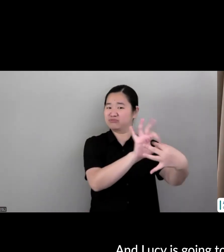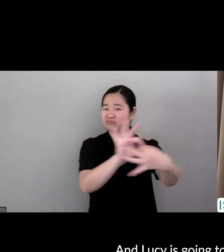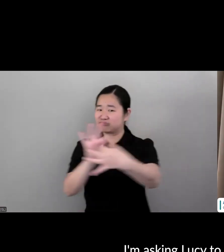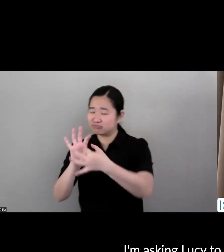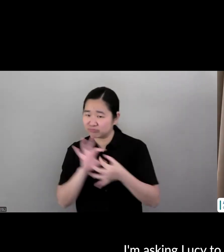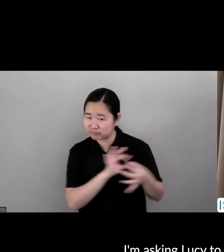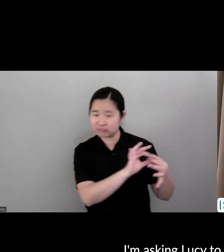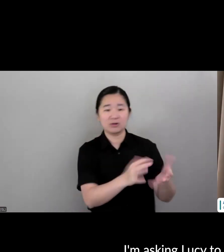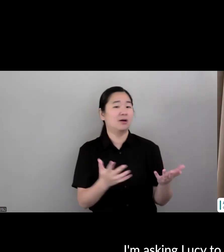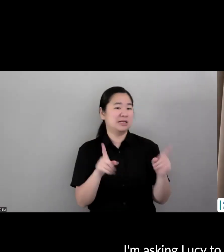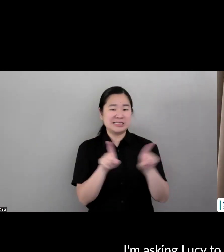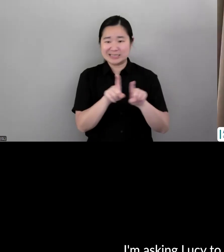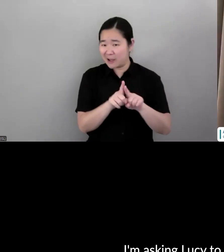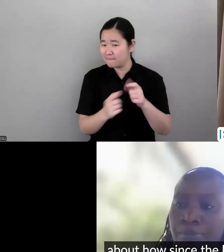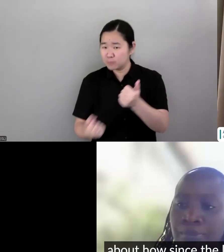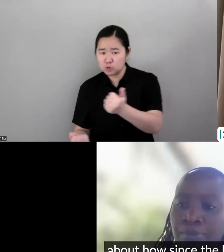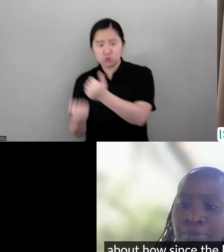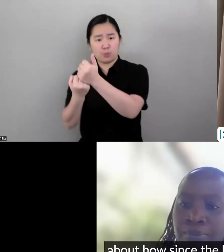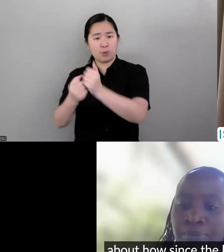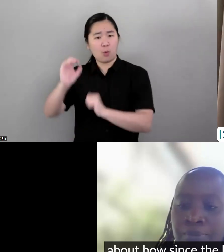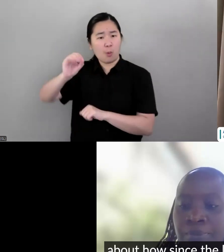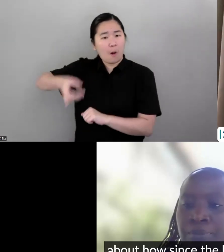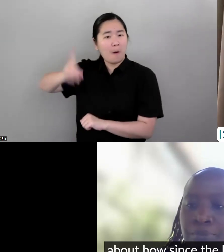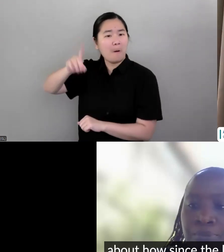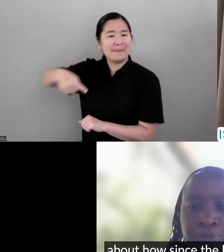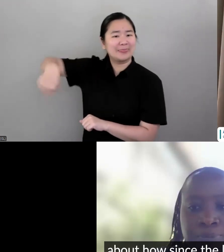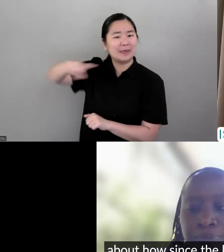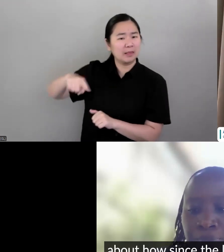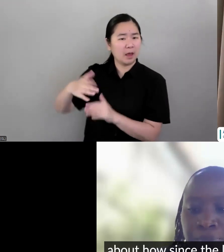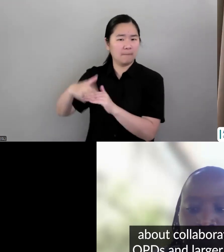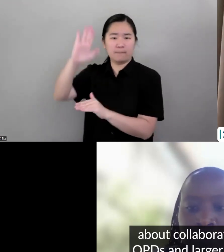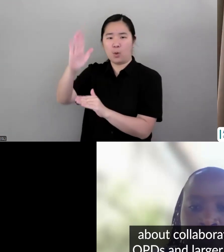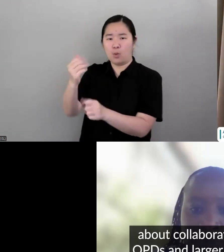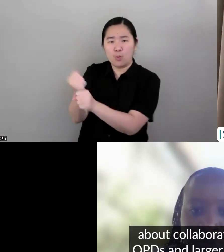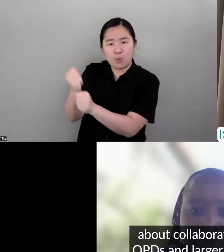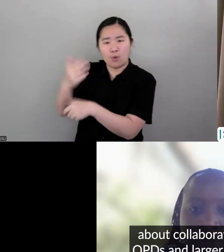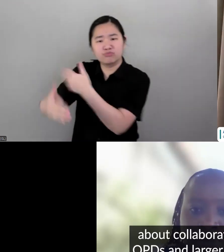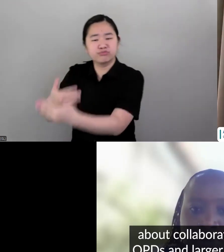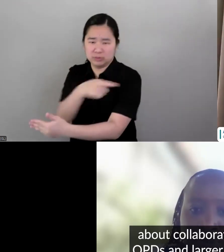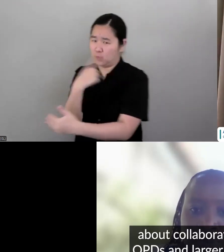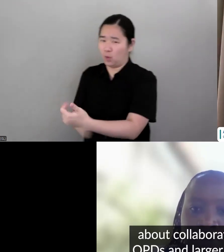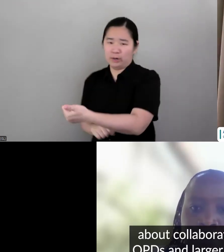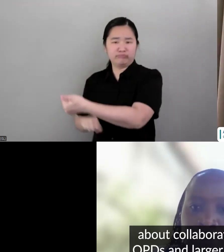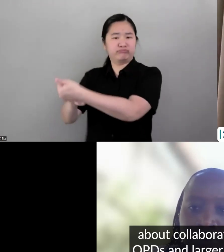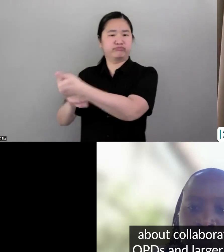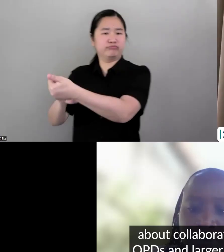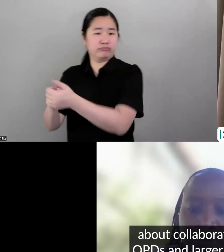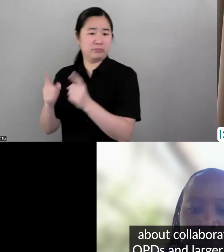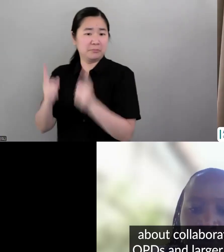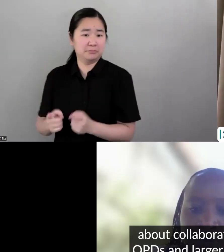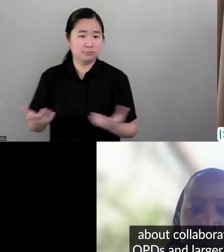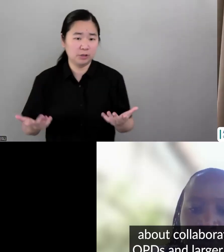bit, or I'm asking Lucy to speak a little bit about how, since the learning piece talks about collaboration between OPDs and